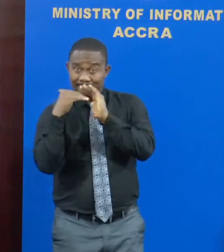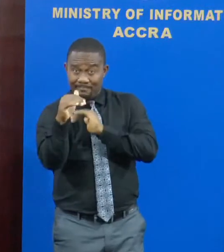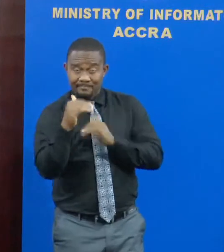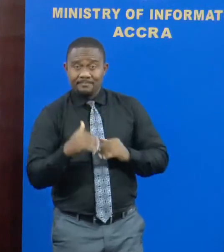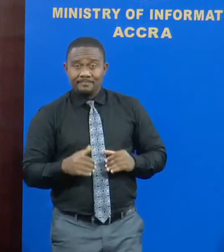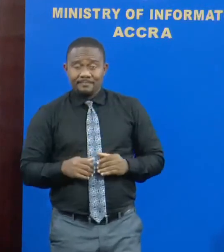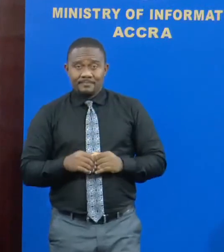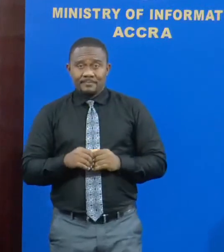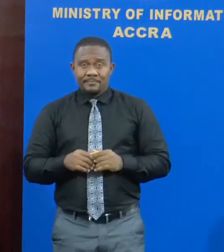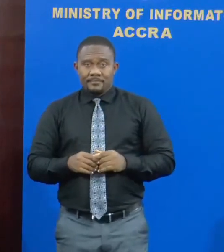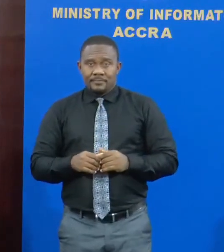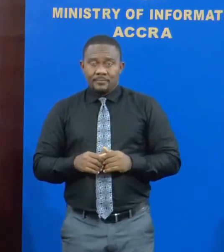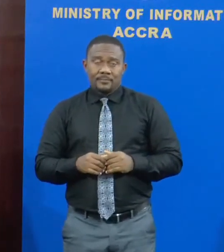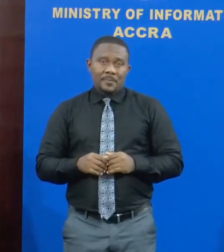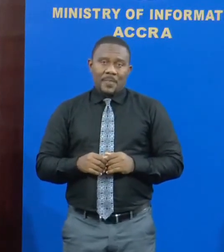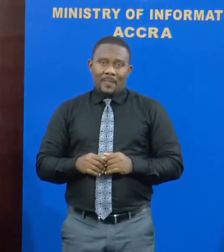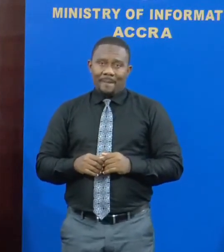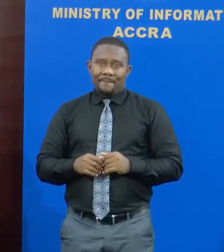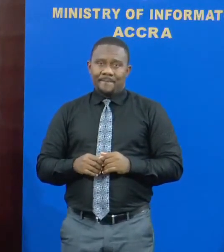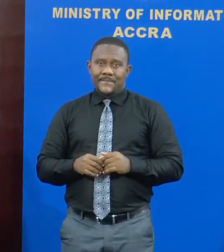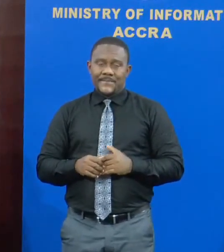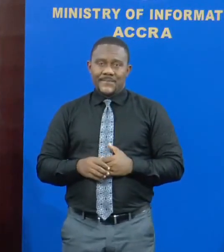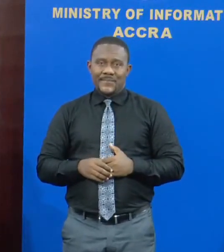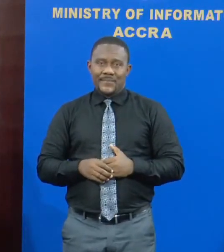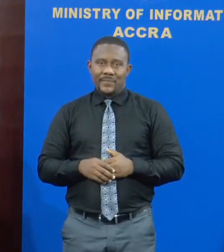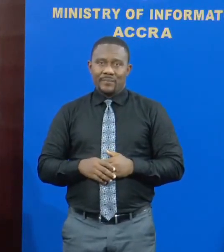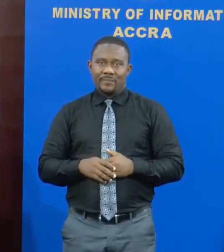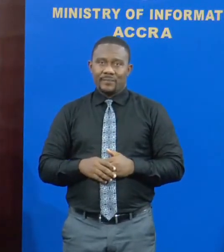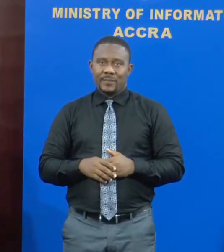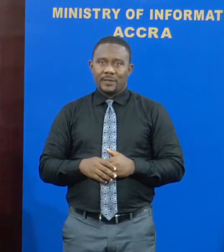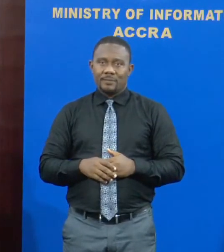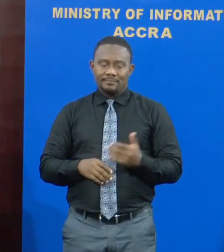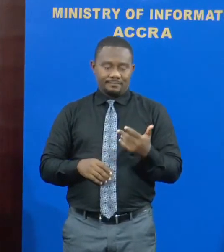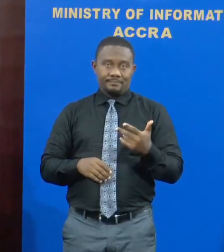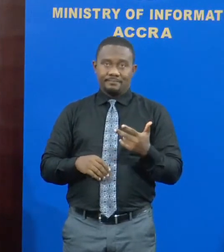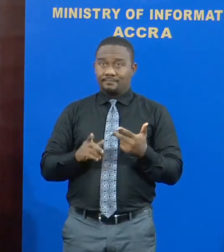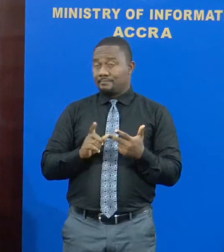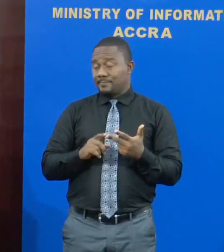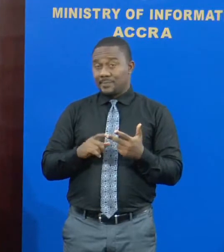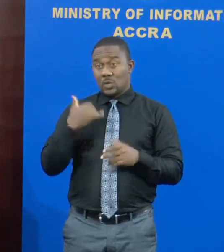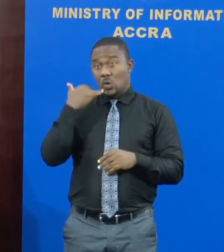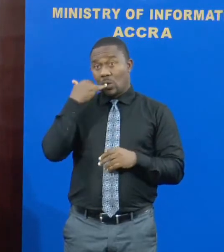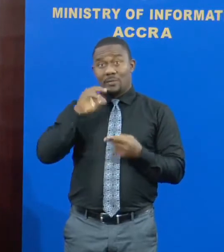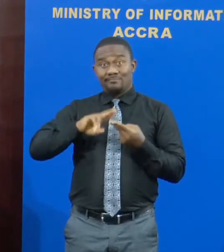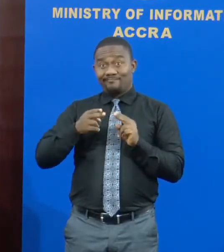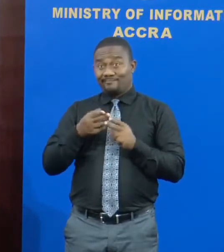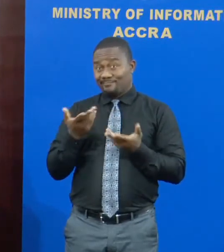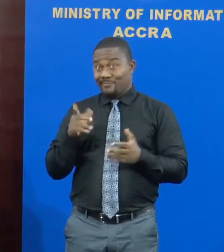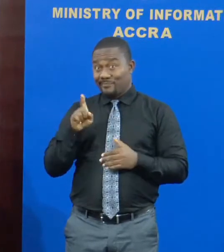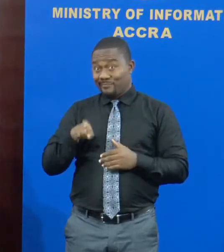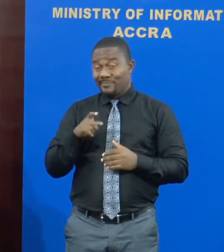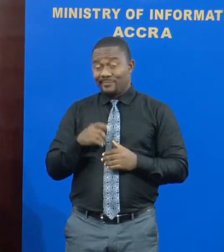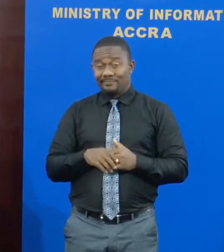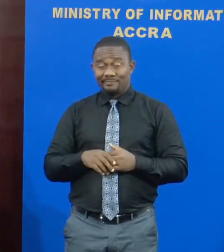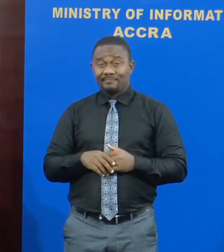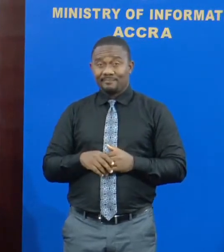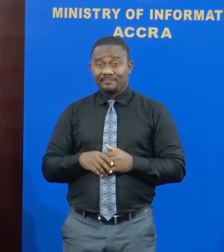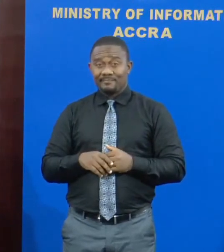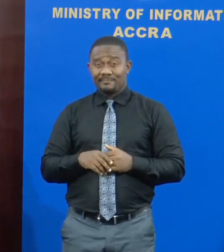send confirmations to you. Then you also need a mobile phone number,